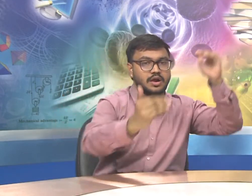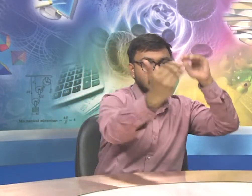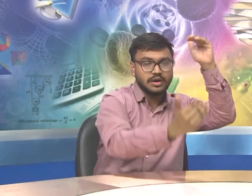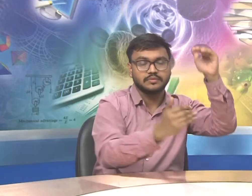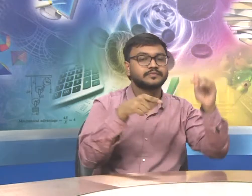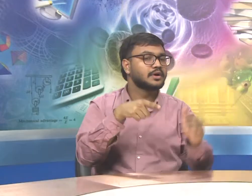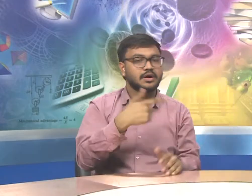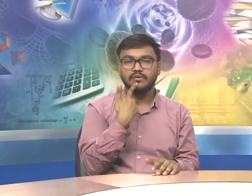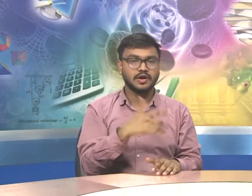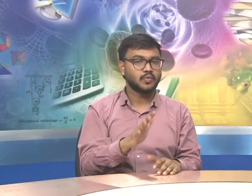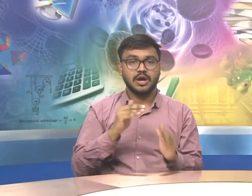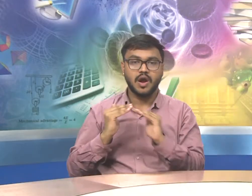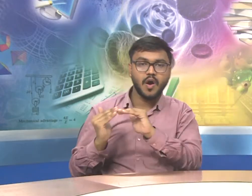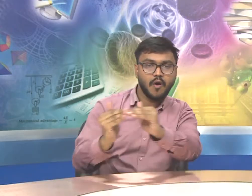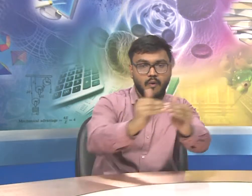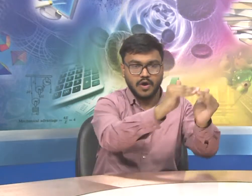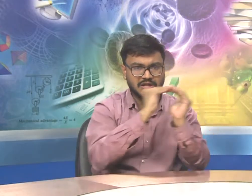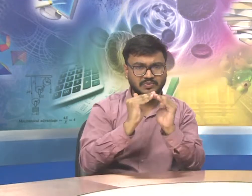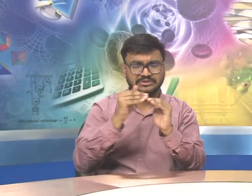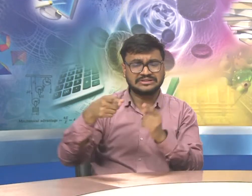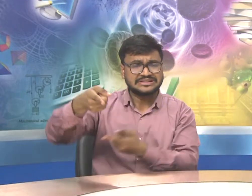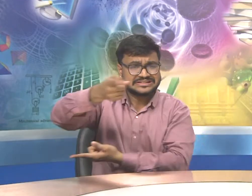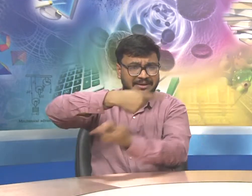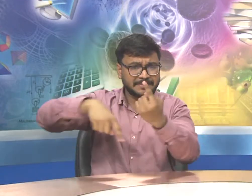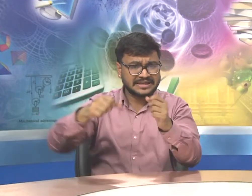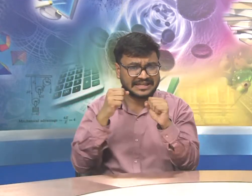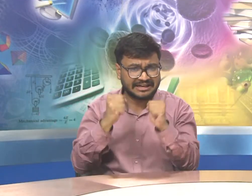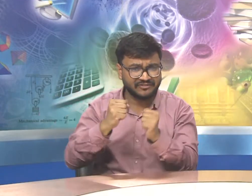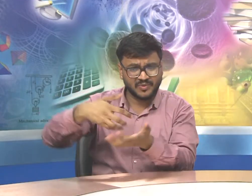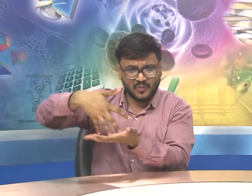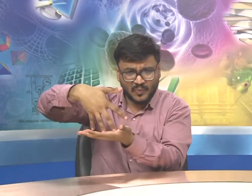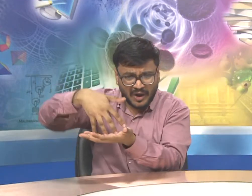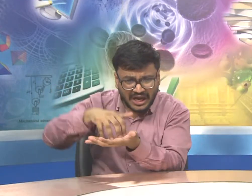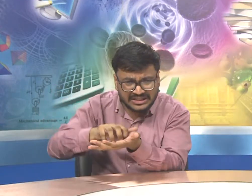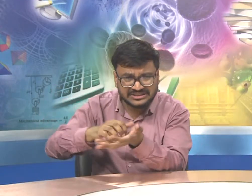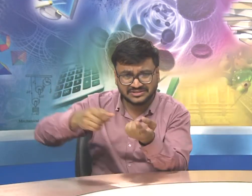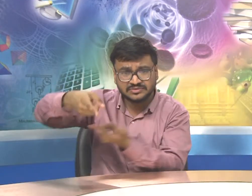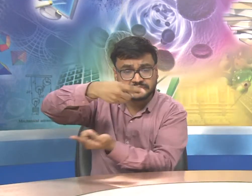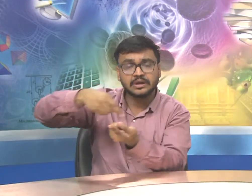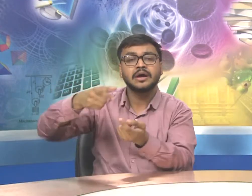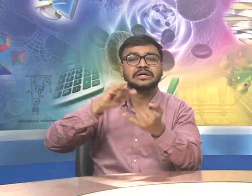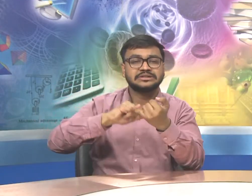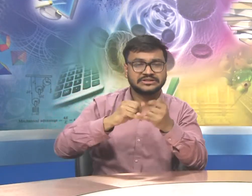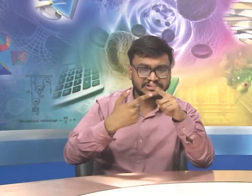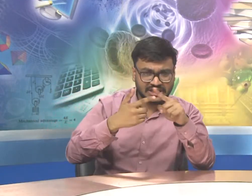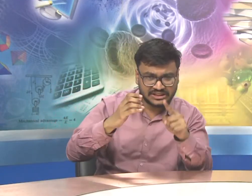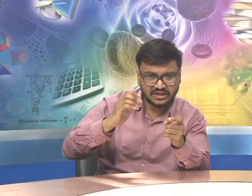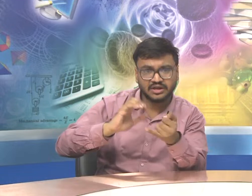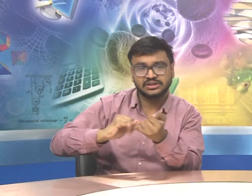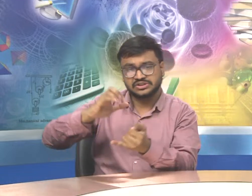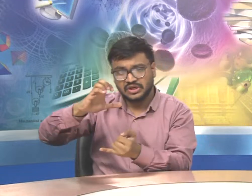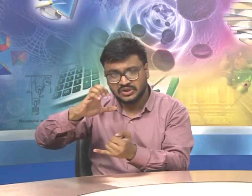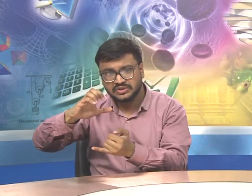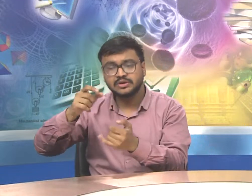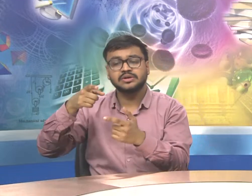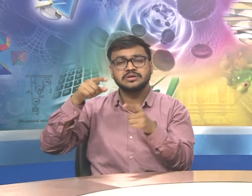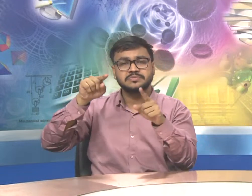the benefits or concessions in the form of reservations or relaxation of